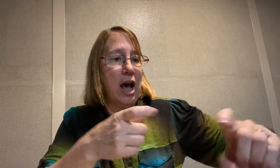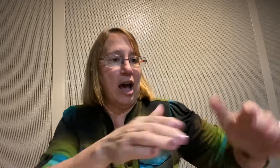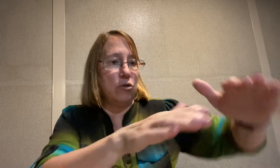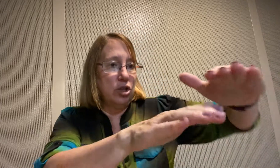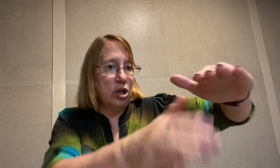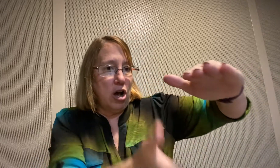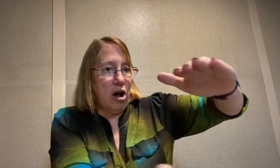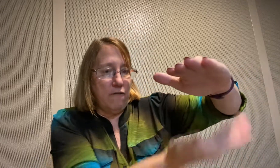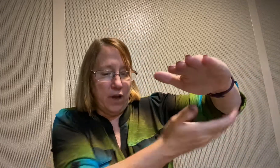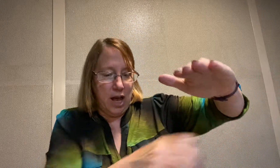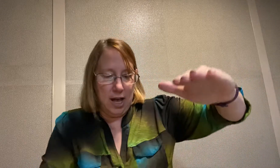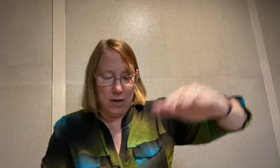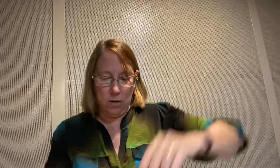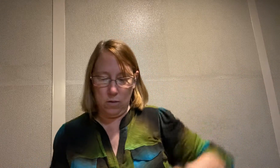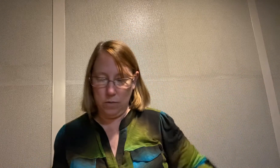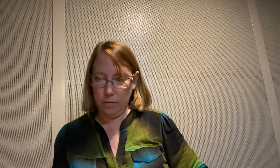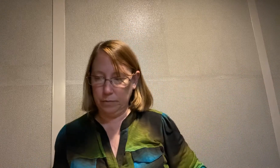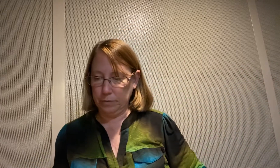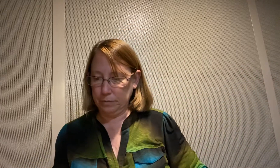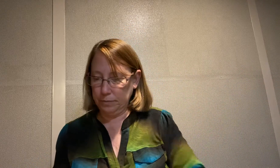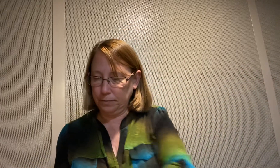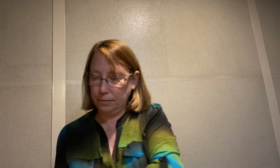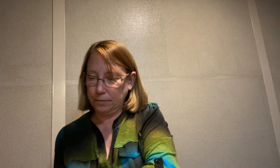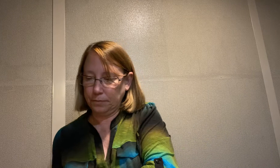out of the hollow.